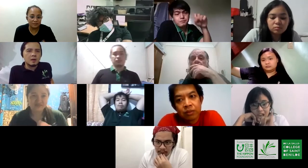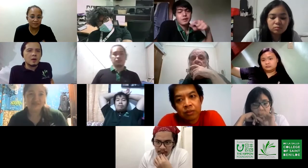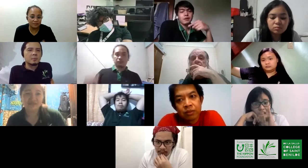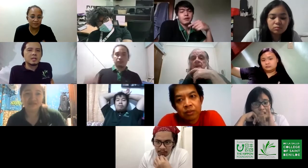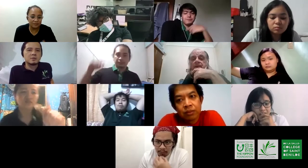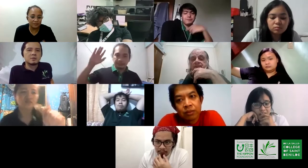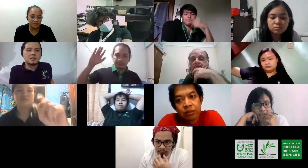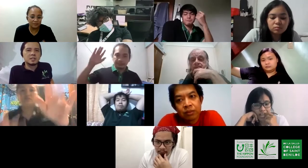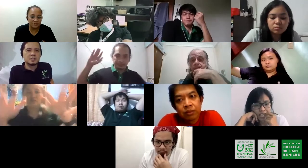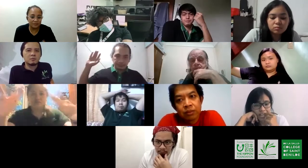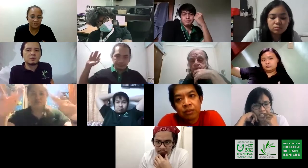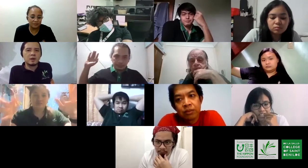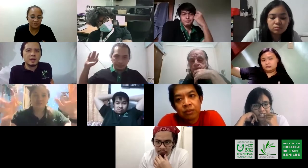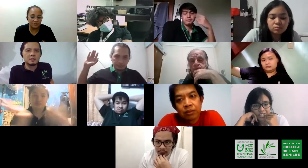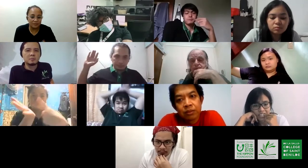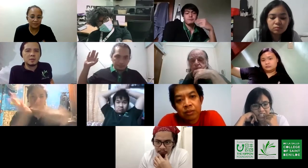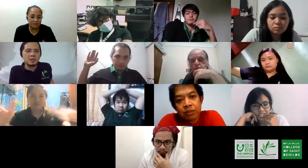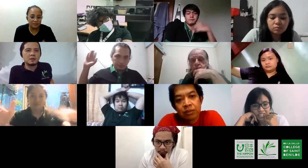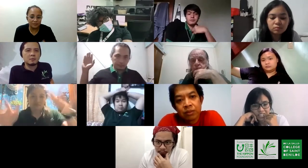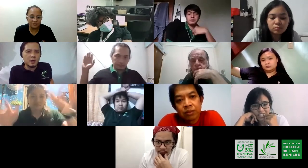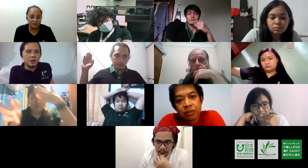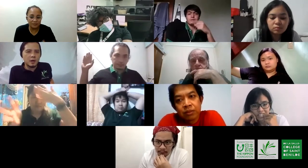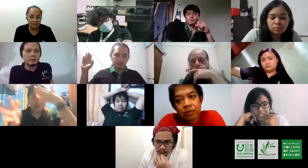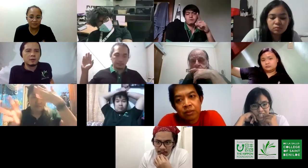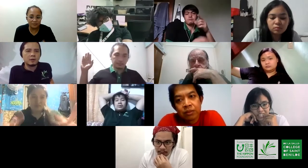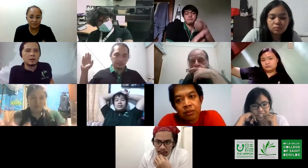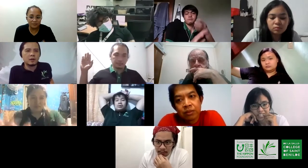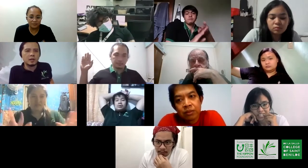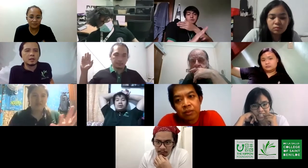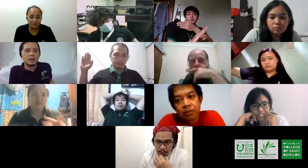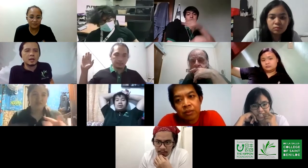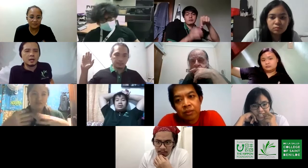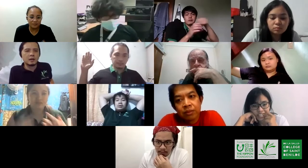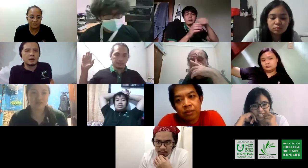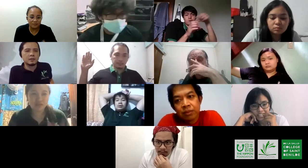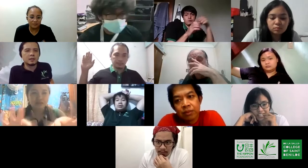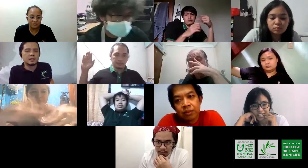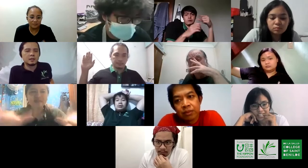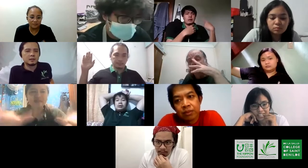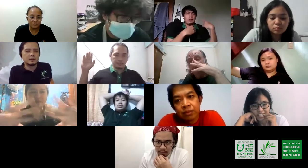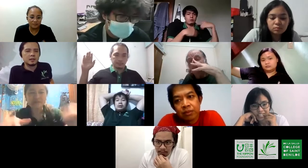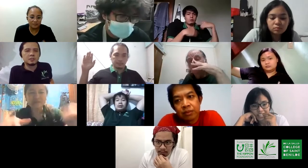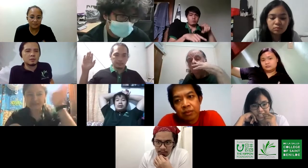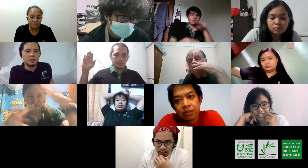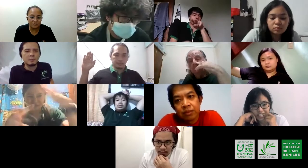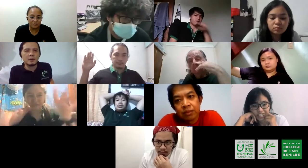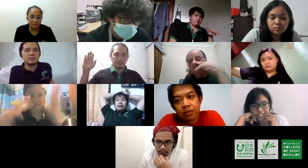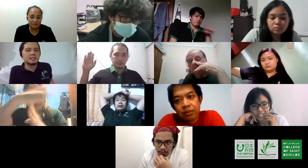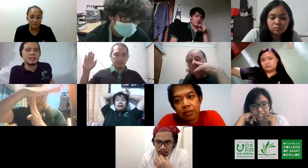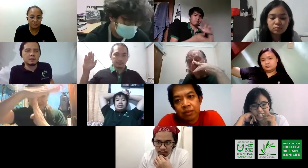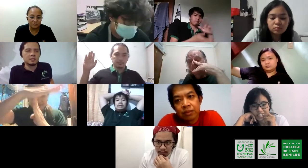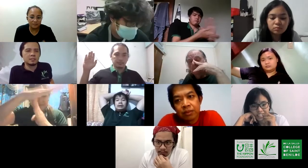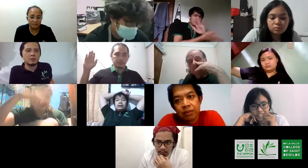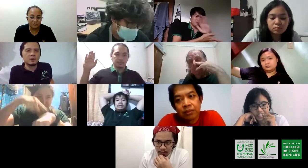because there was a discussion with Rans, me, and Ray regarding the issue, and but it's done now. It's done now. We've